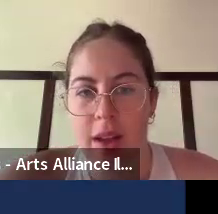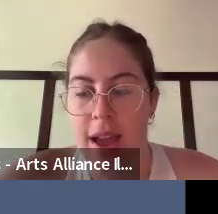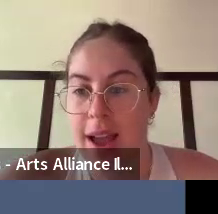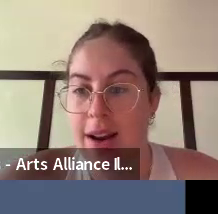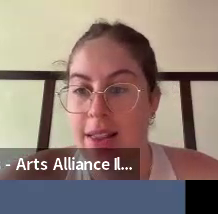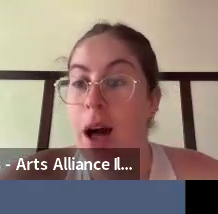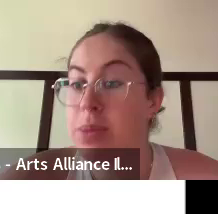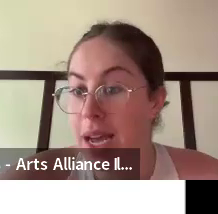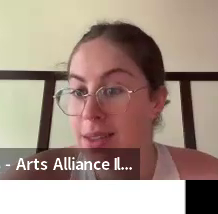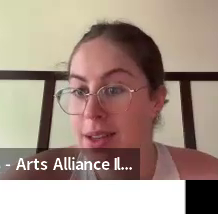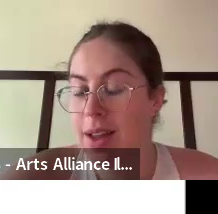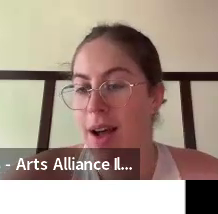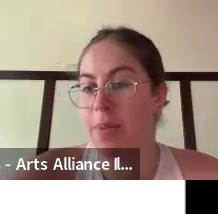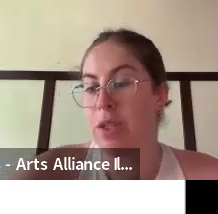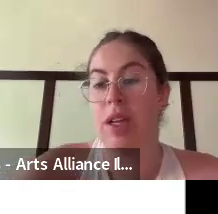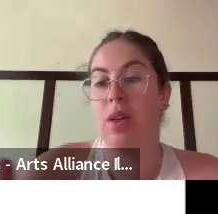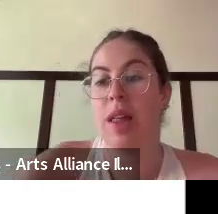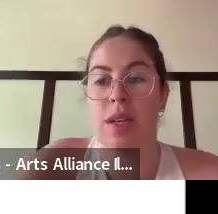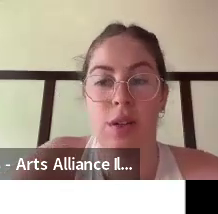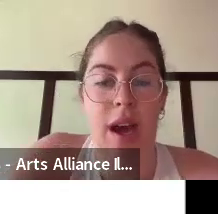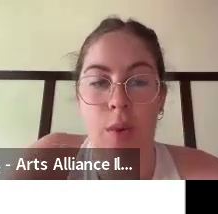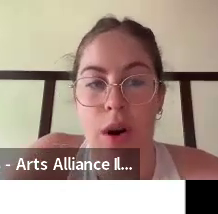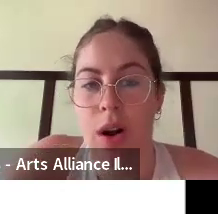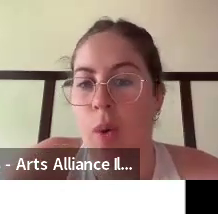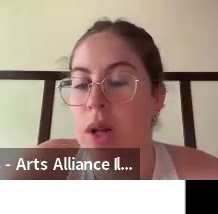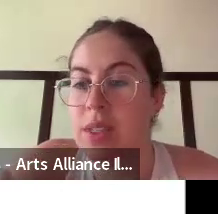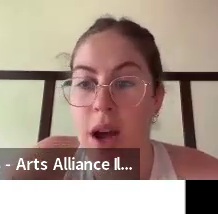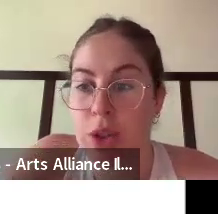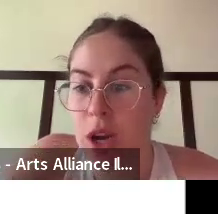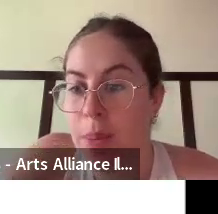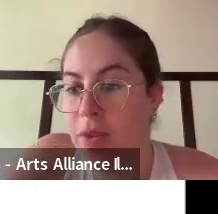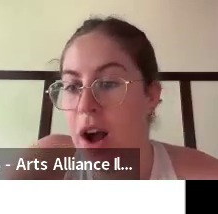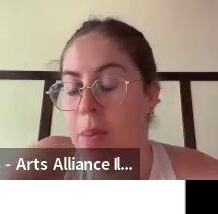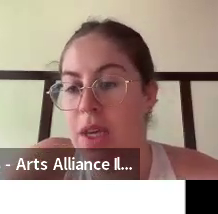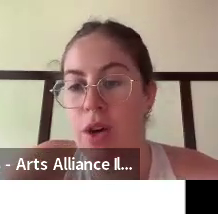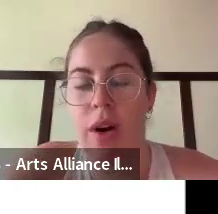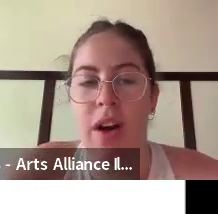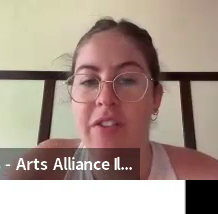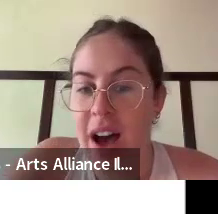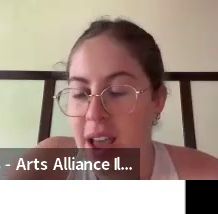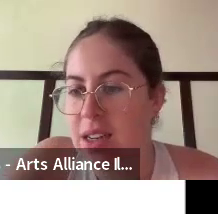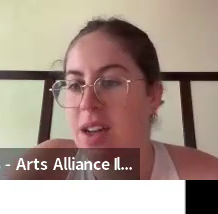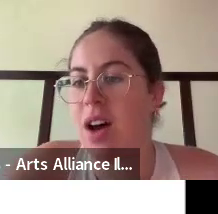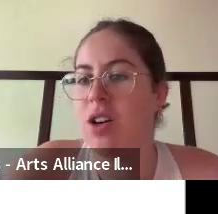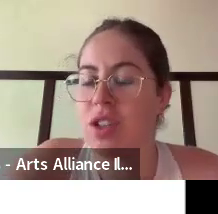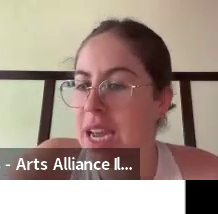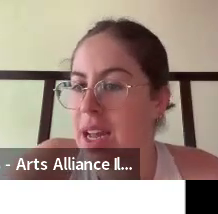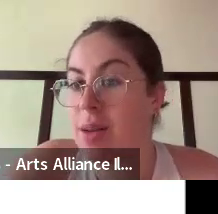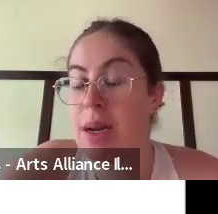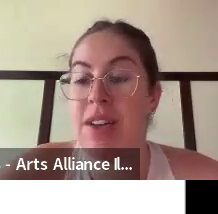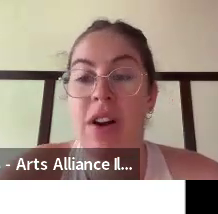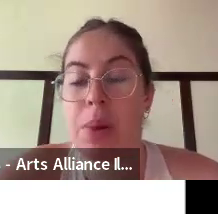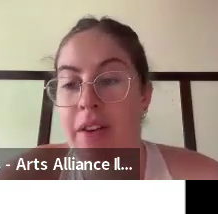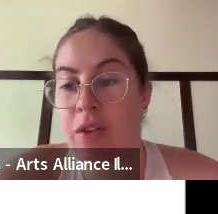thrive. And the help desk is really the way that we do that. We're a one-stop shop for helping you find,